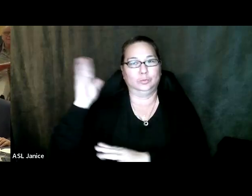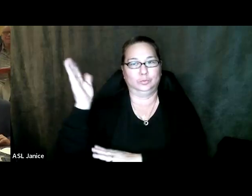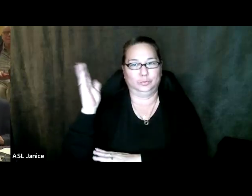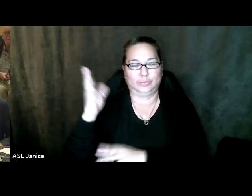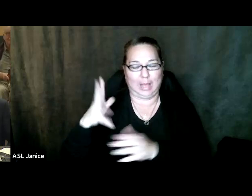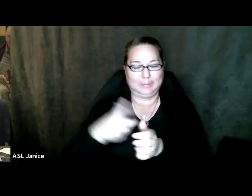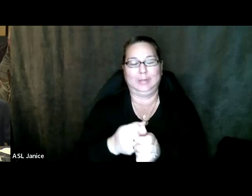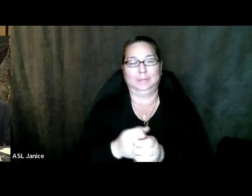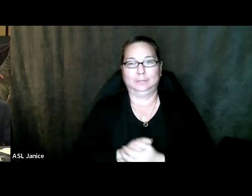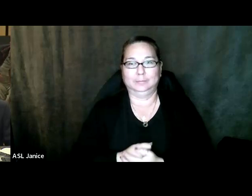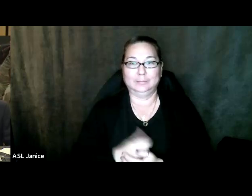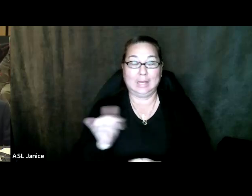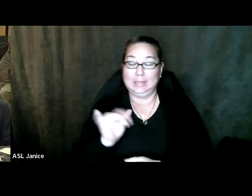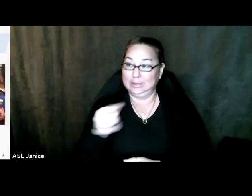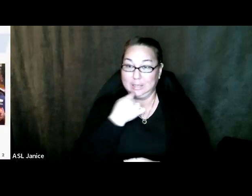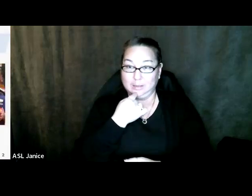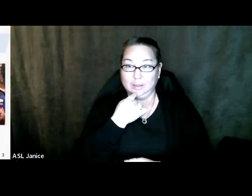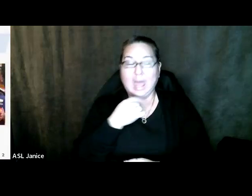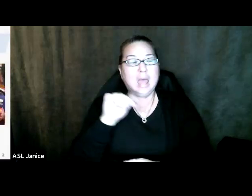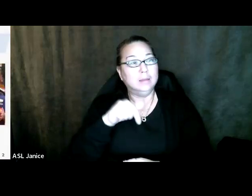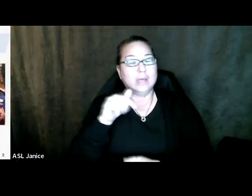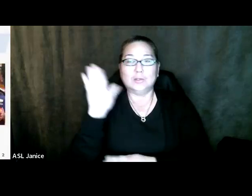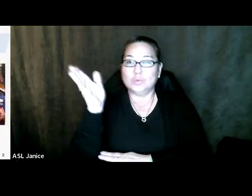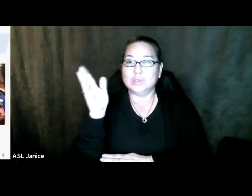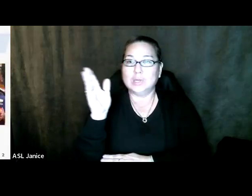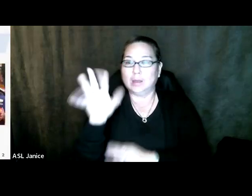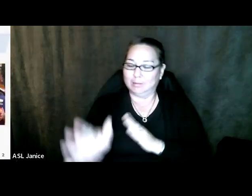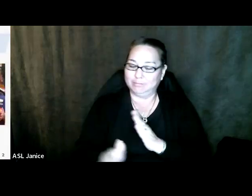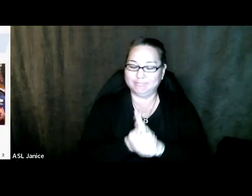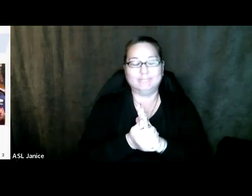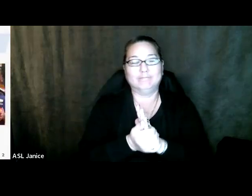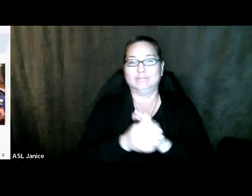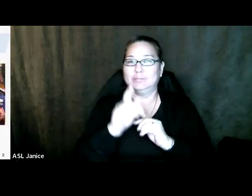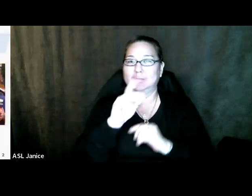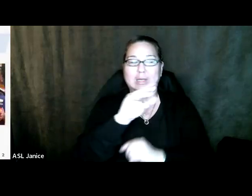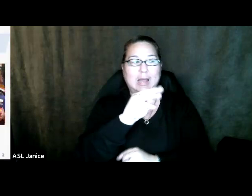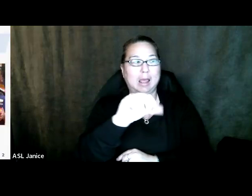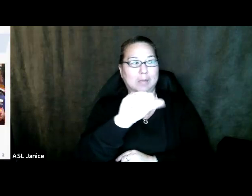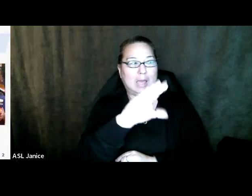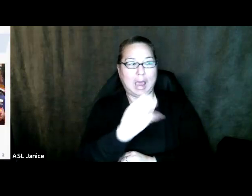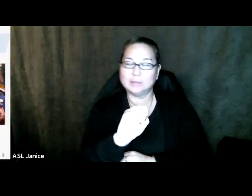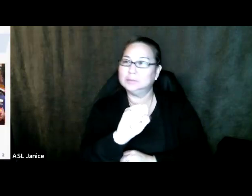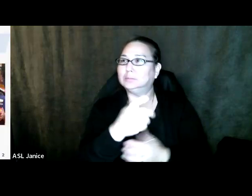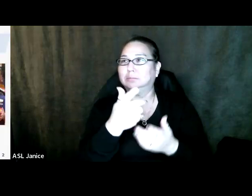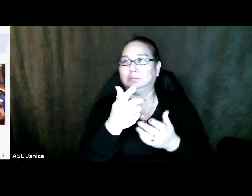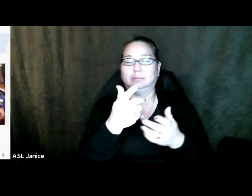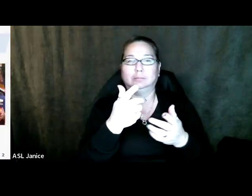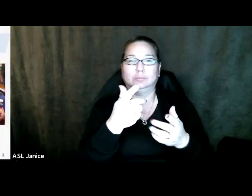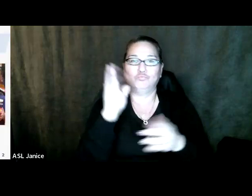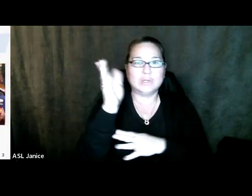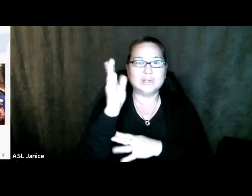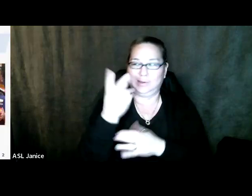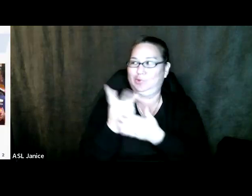As Dr. Chen mentioned, tonight's presentation builds on the MCAS presentation from 2 weeks ago, focusing now on